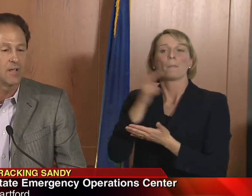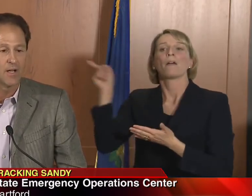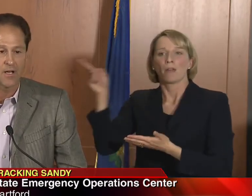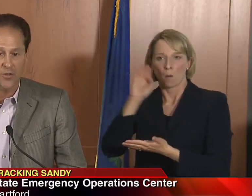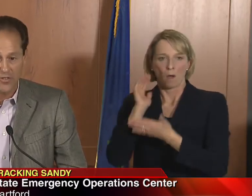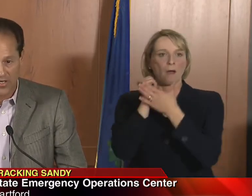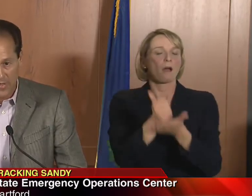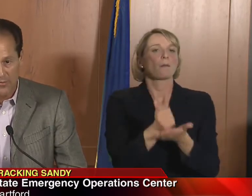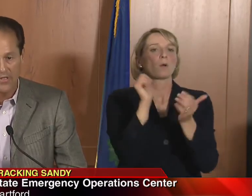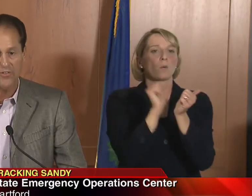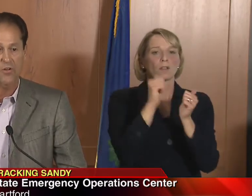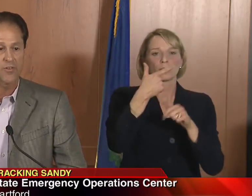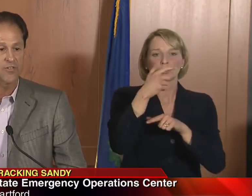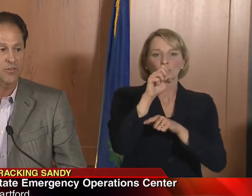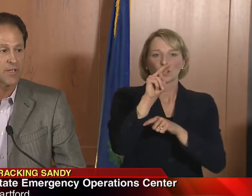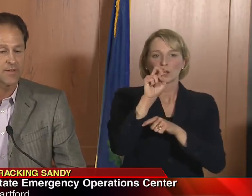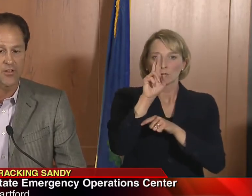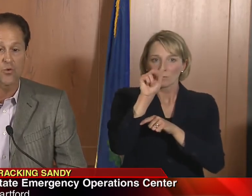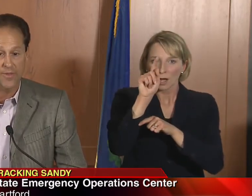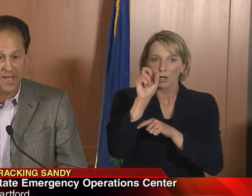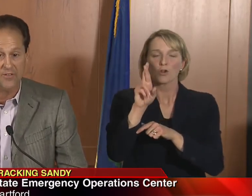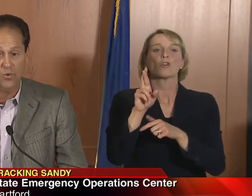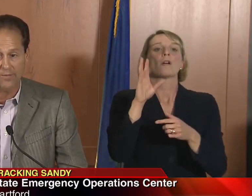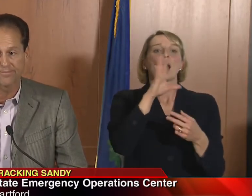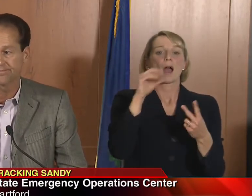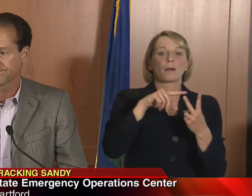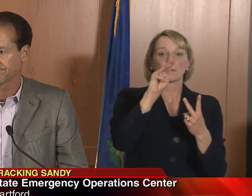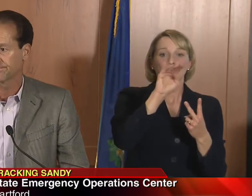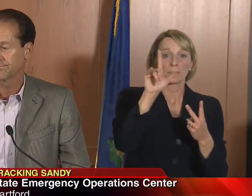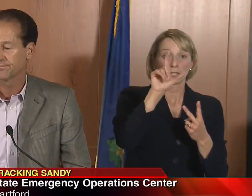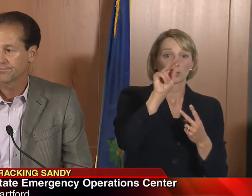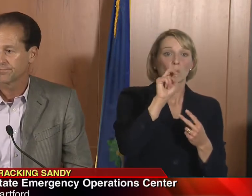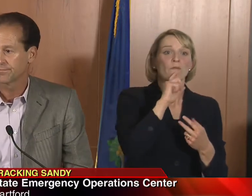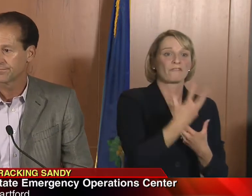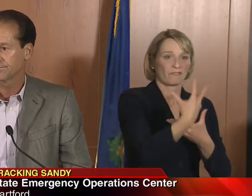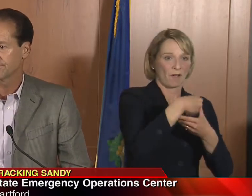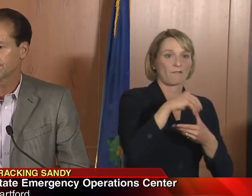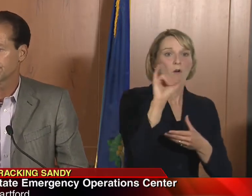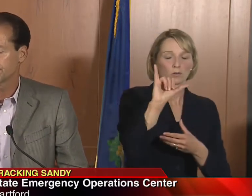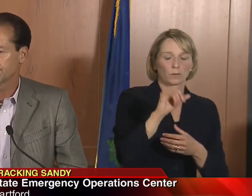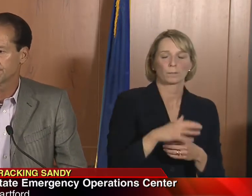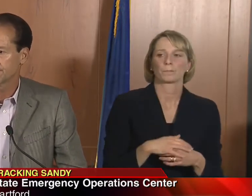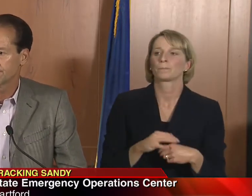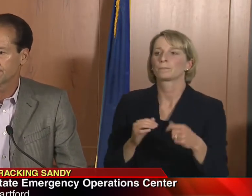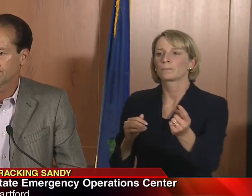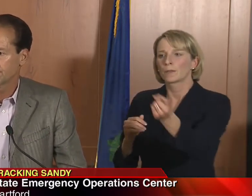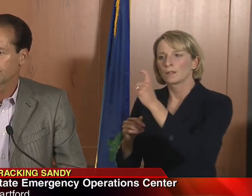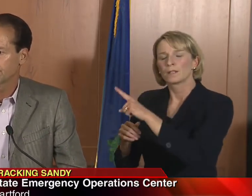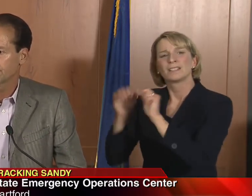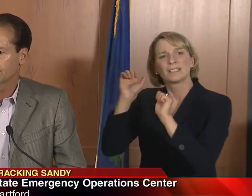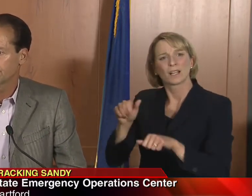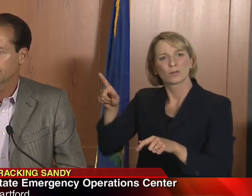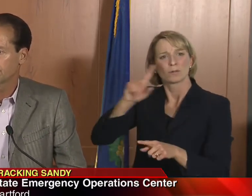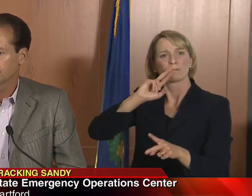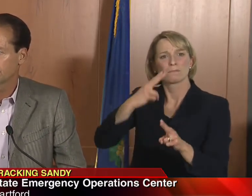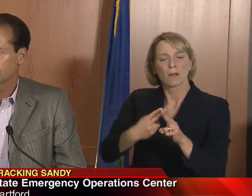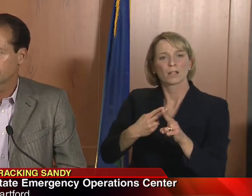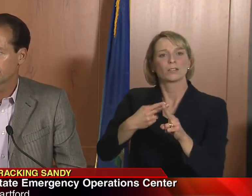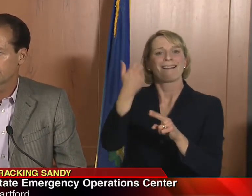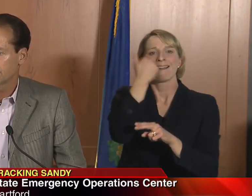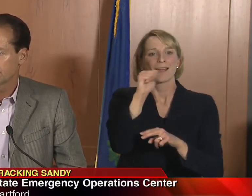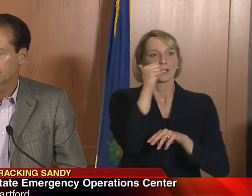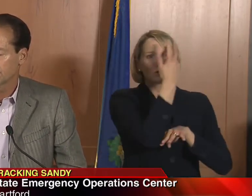needed. You had talked about Millstone. They're certainly in the queue with that as well. John, could you go over what line workers and any